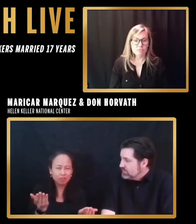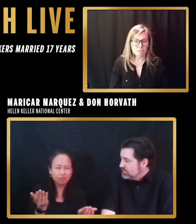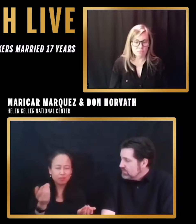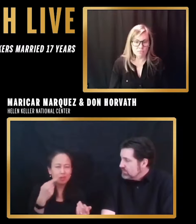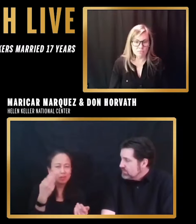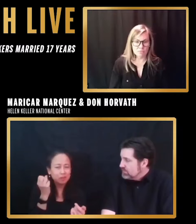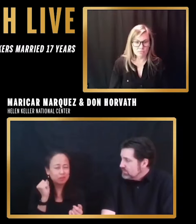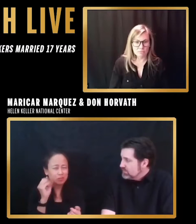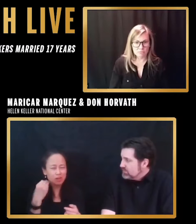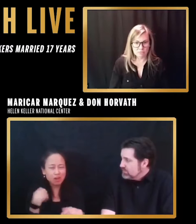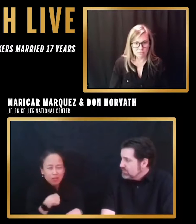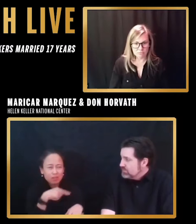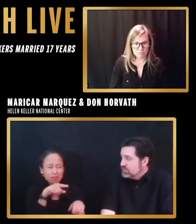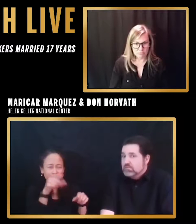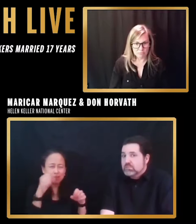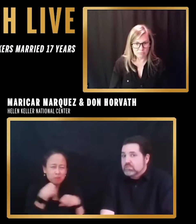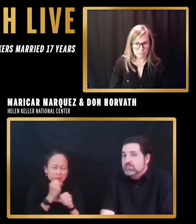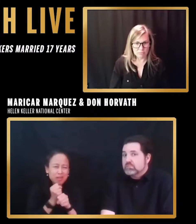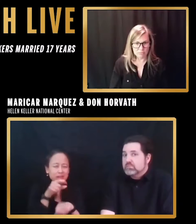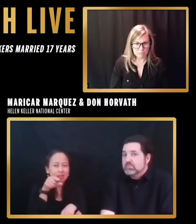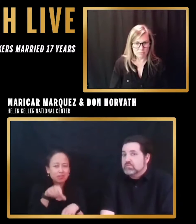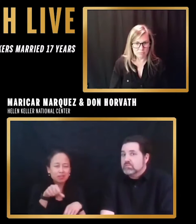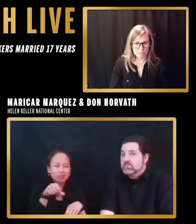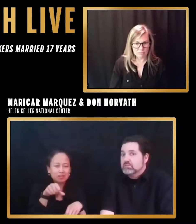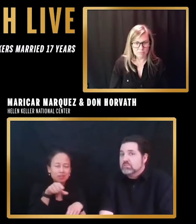adapt to this new online environment.